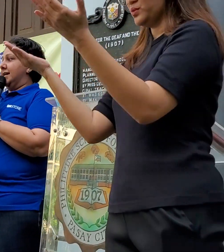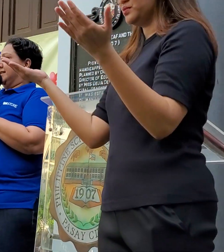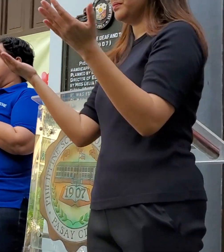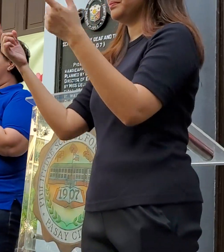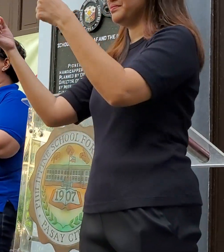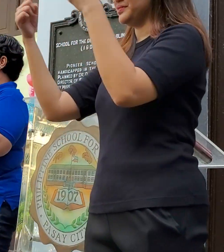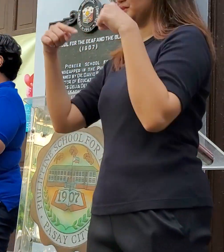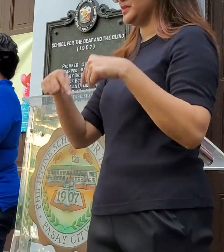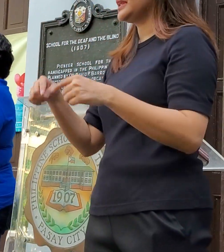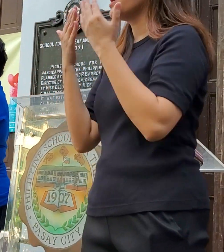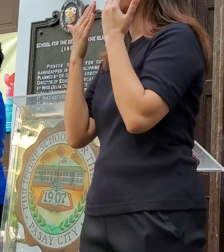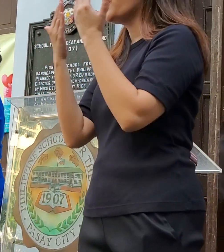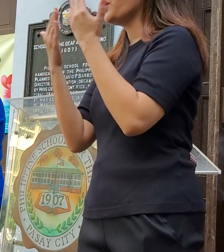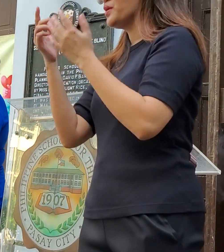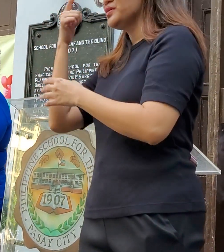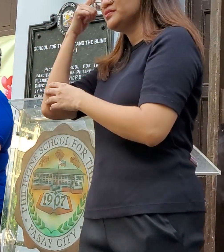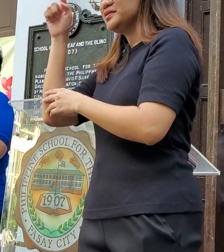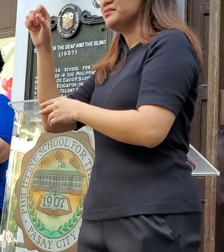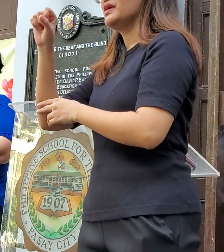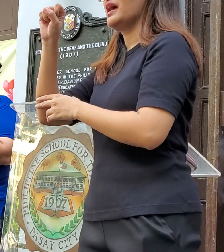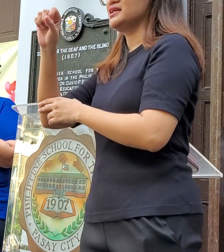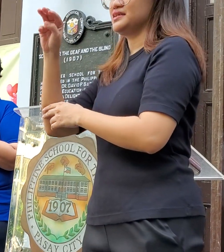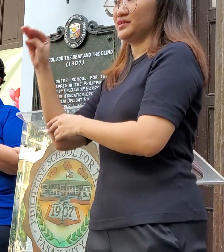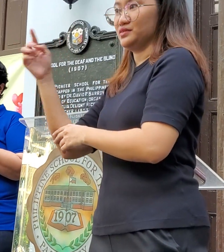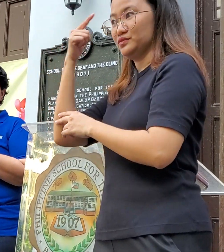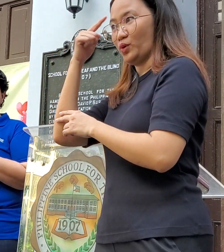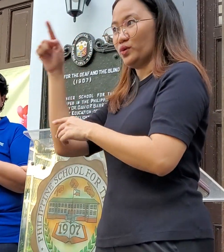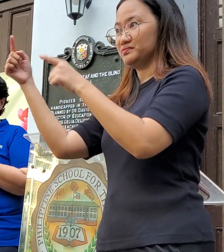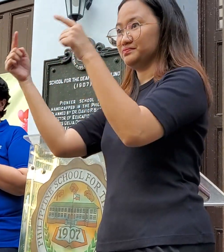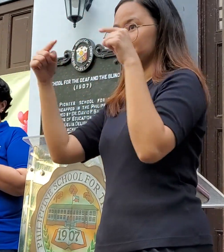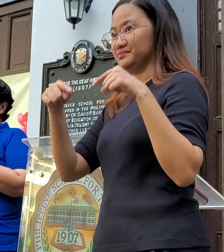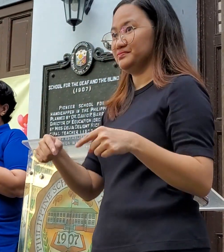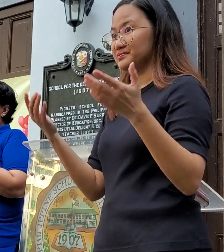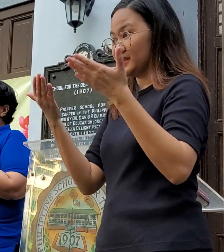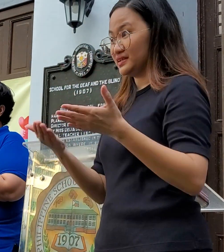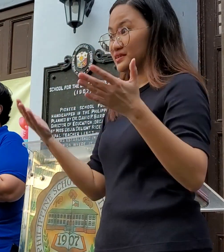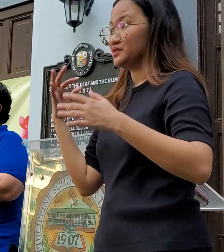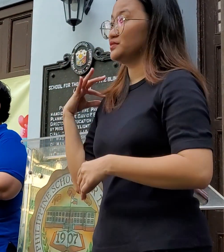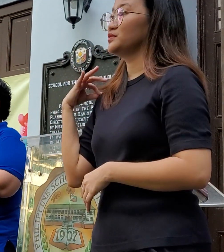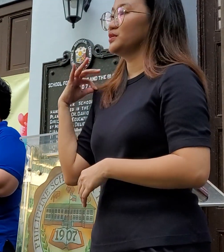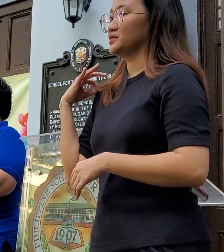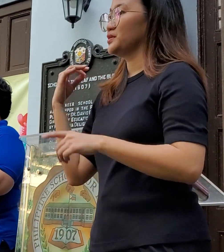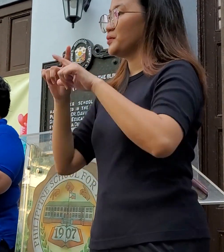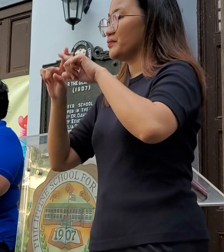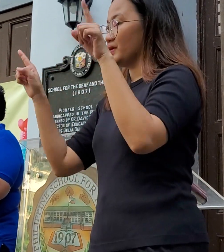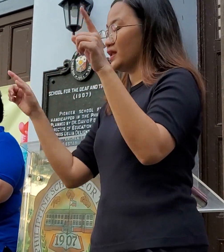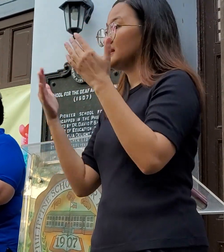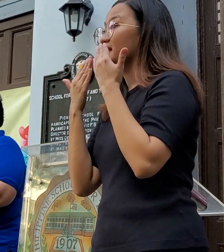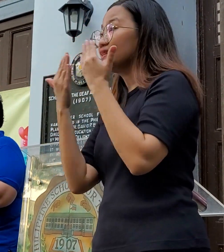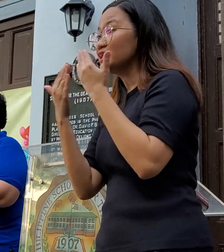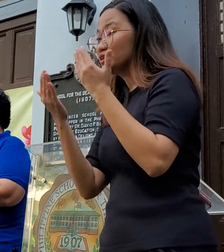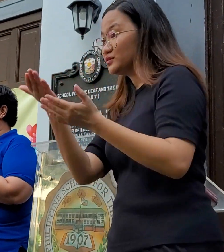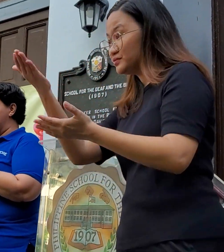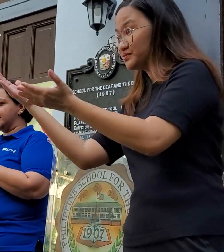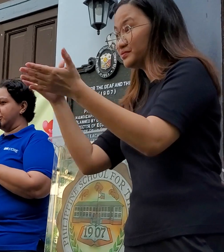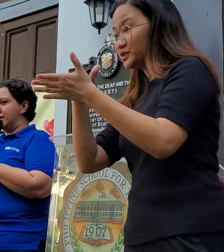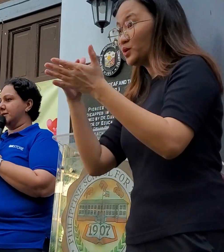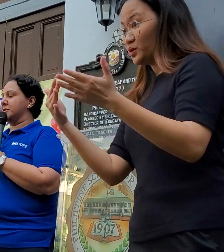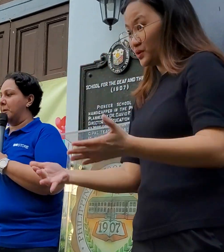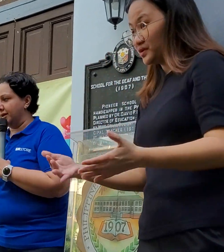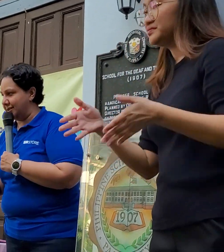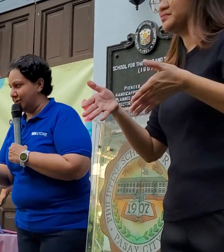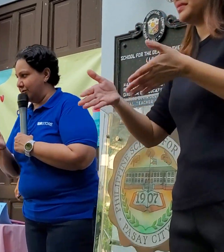Thank you to everyone from the SM Group for spending your time here. But more than that, thank you to the students for allowing us